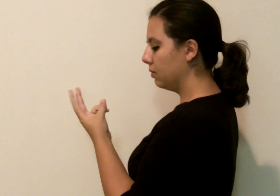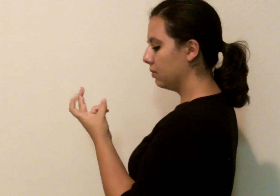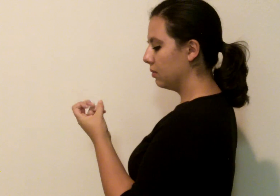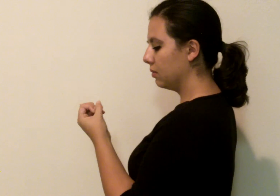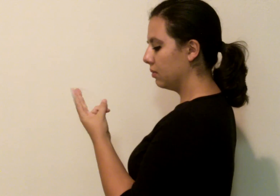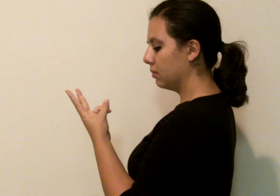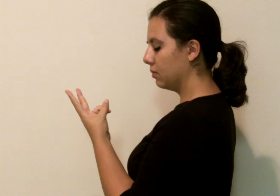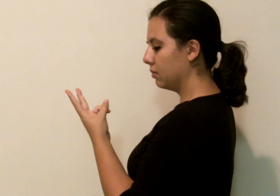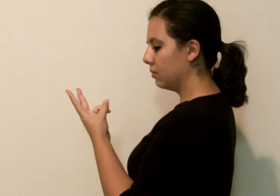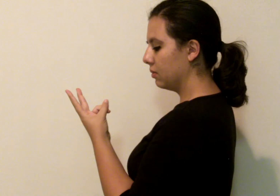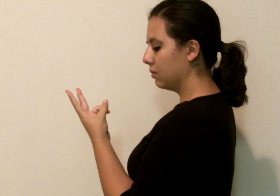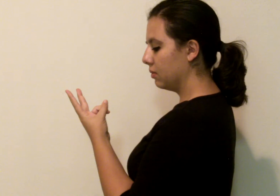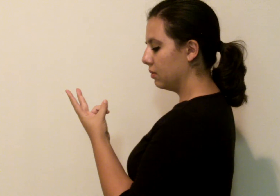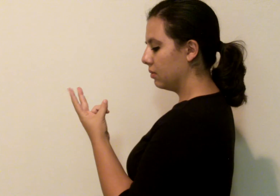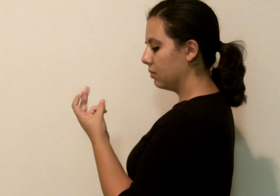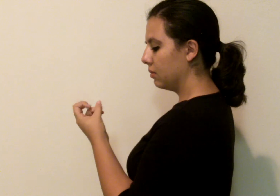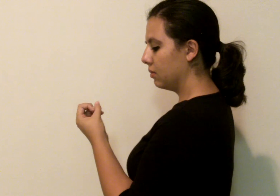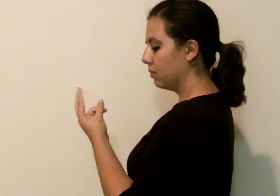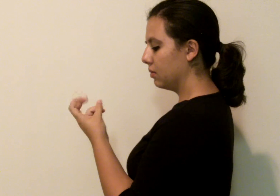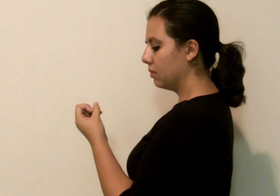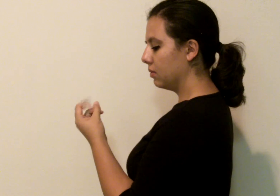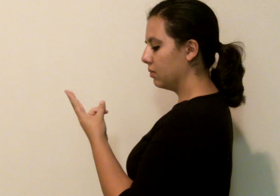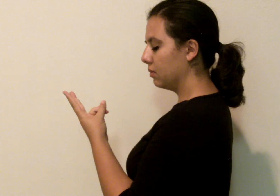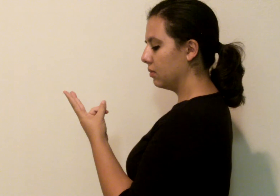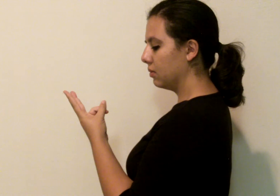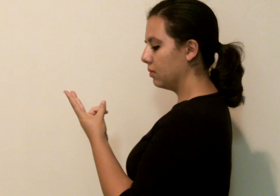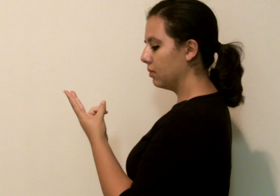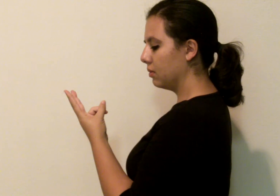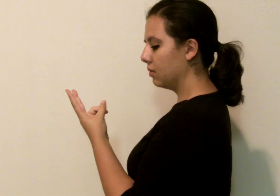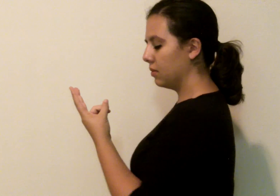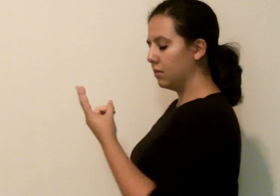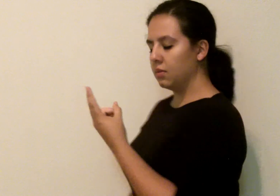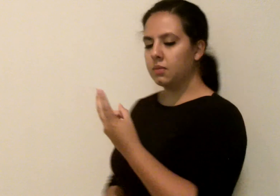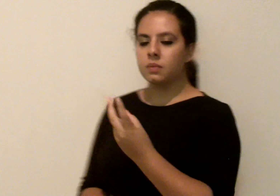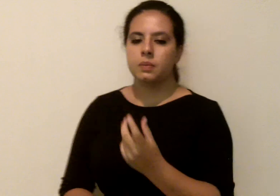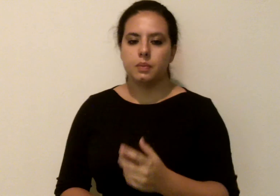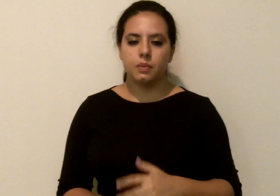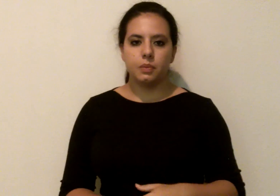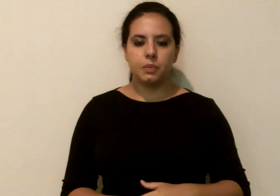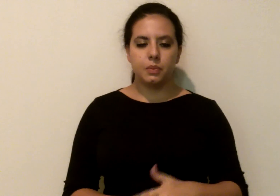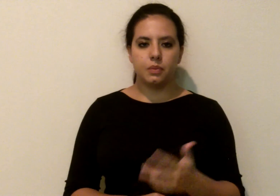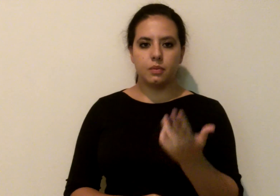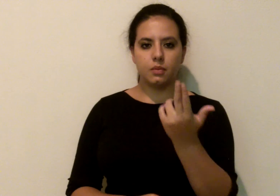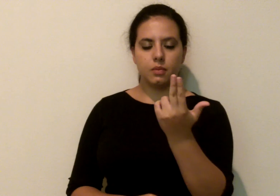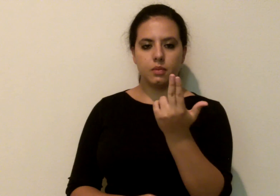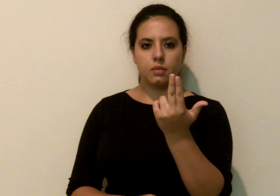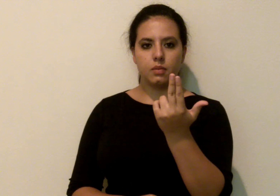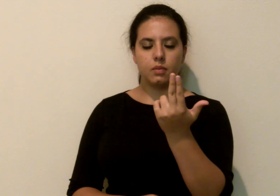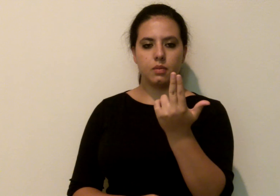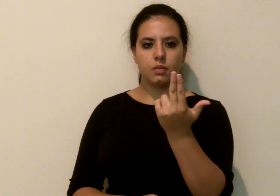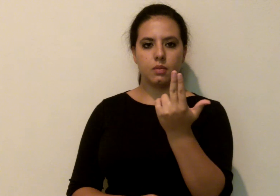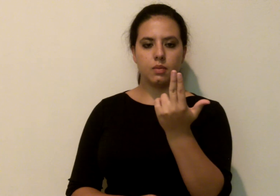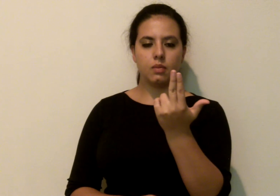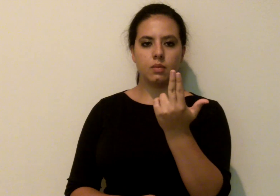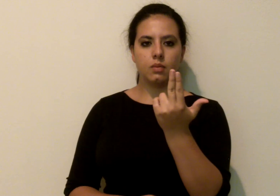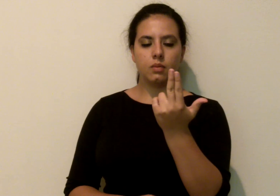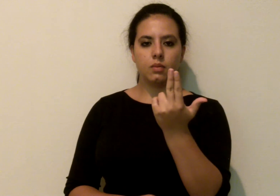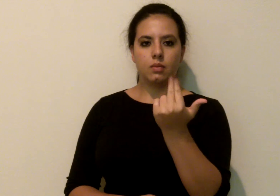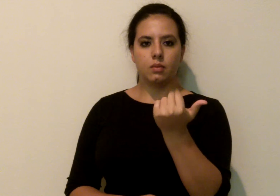it several times so you guys see it. 12. Okay, 13. Notice the thumb is out.